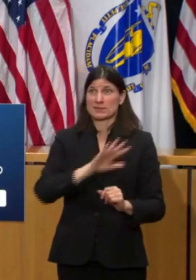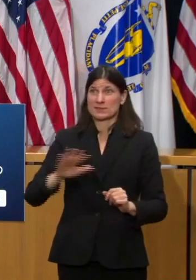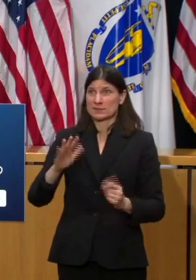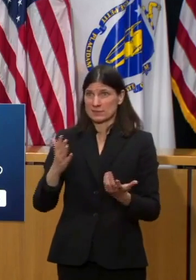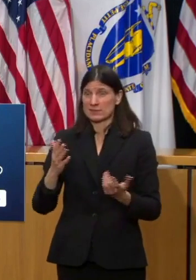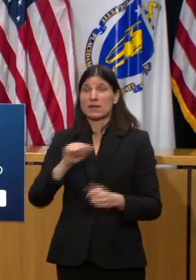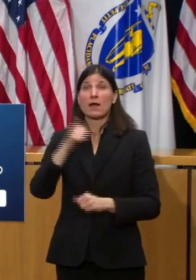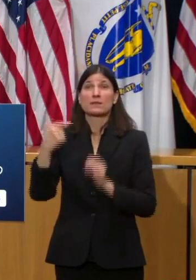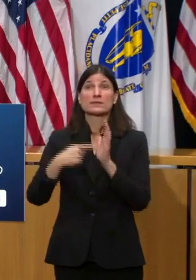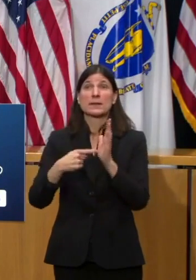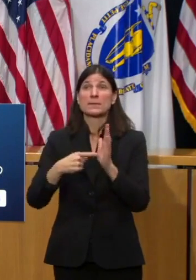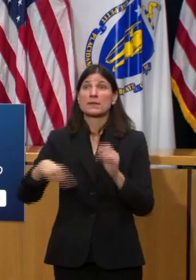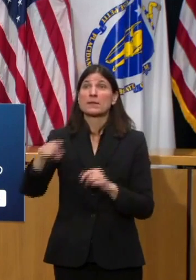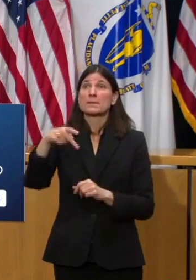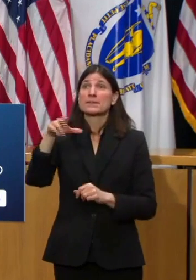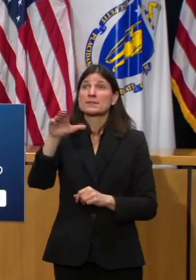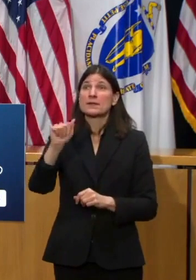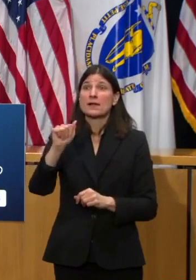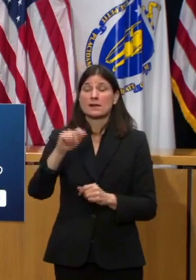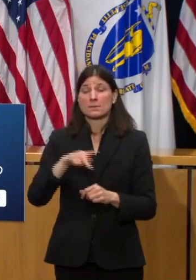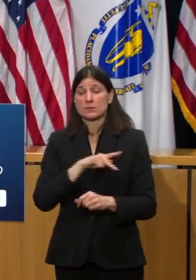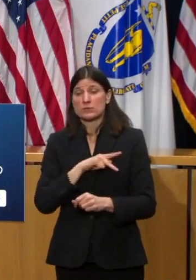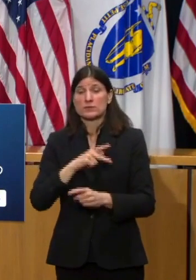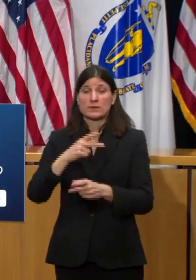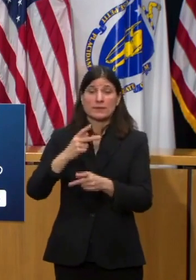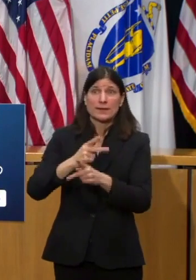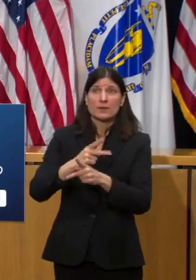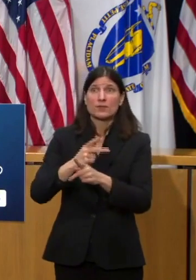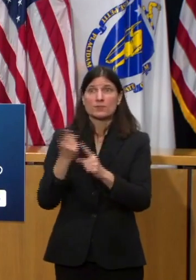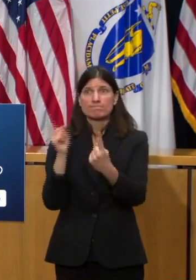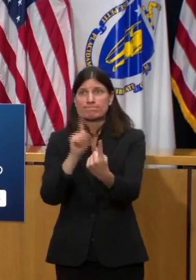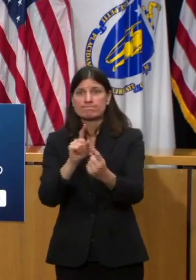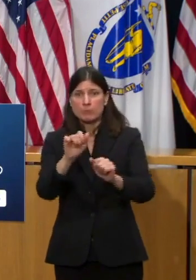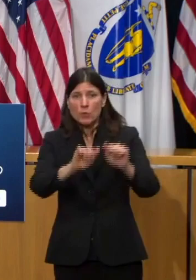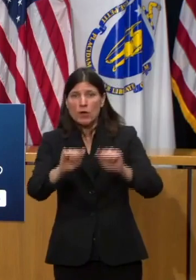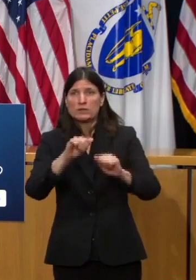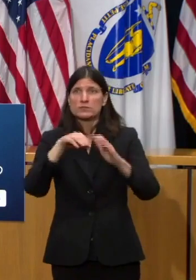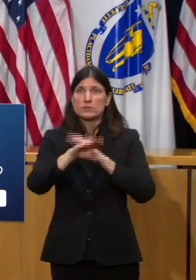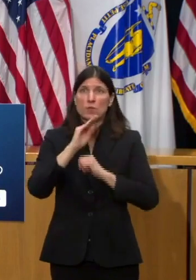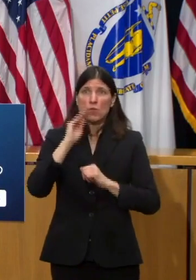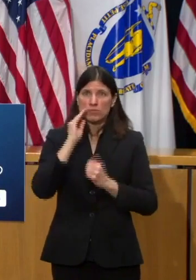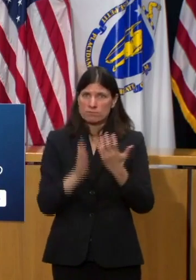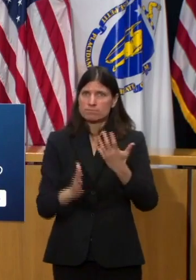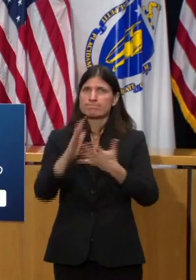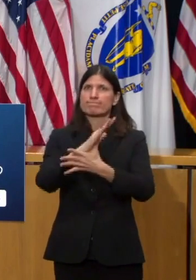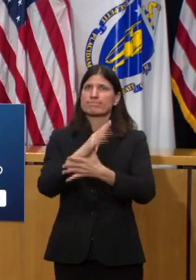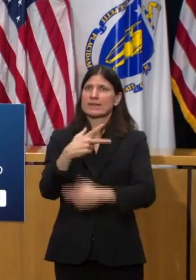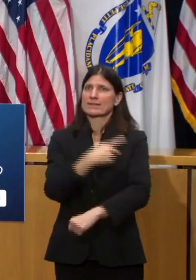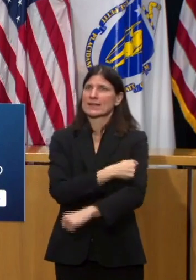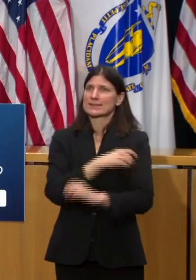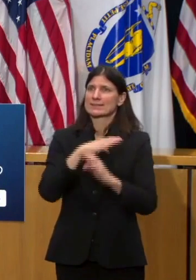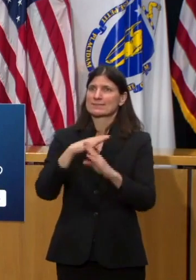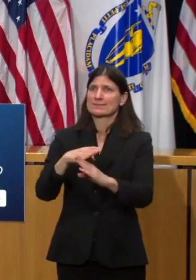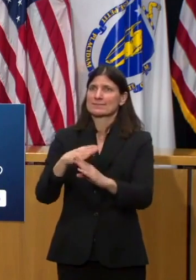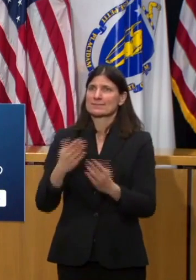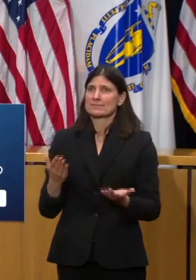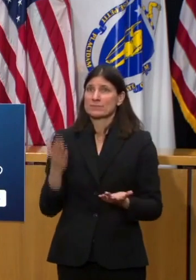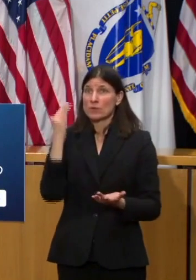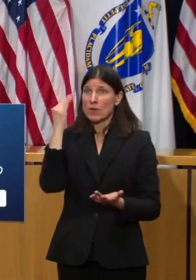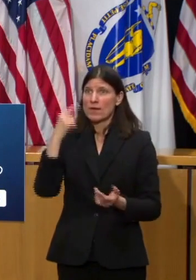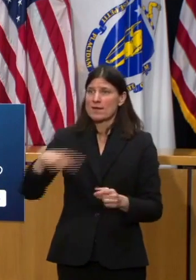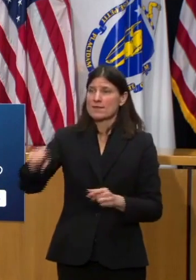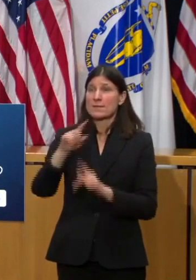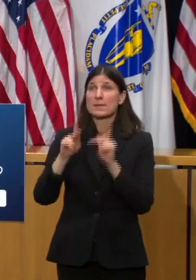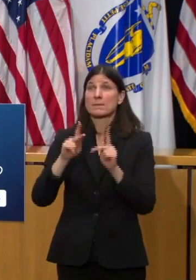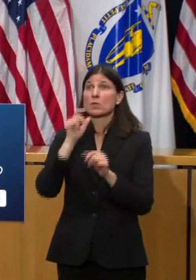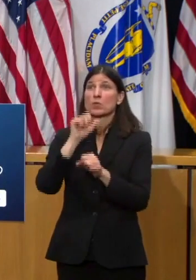did that is because PCAs and home health aides work with, in most cases, either seniors